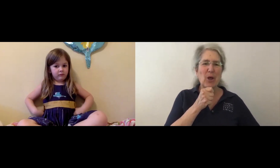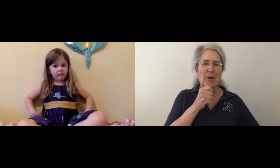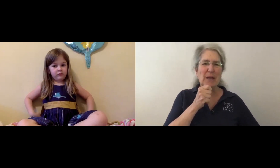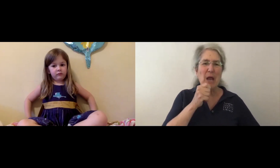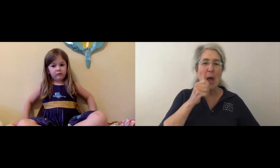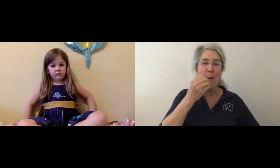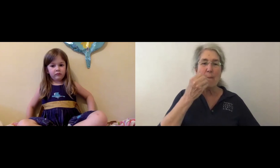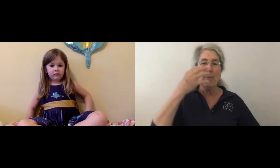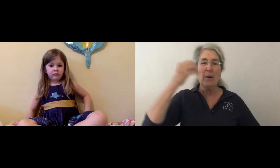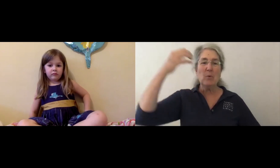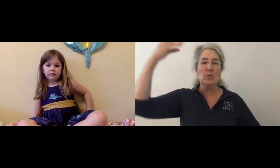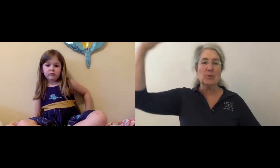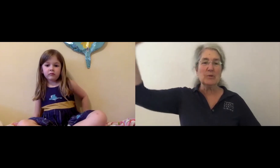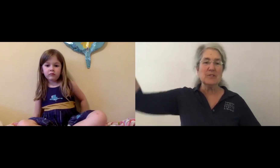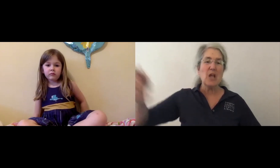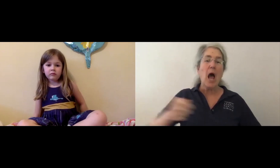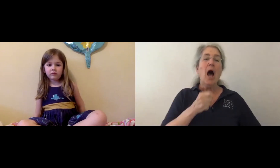blowing bubbles.